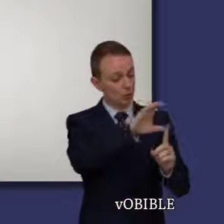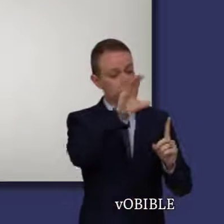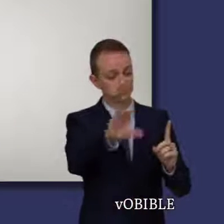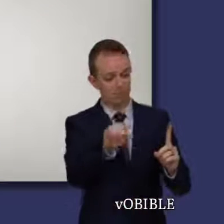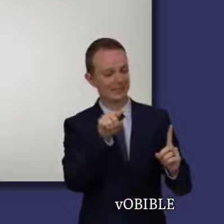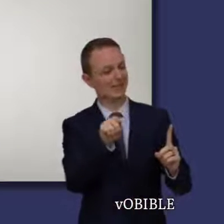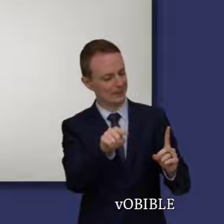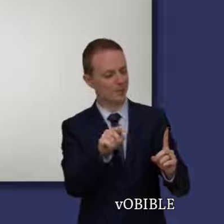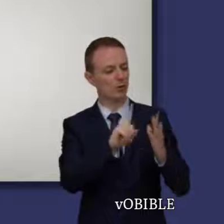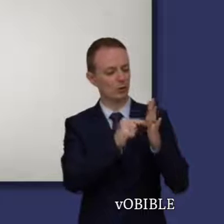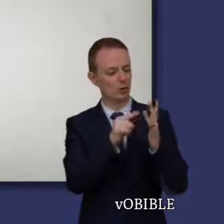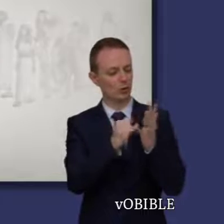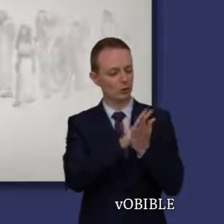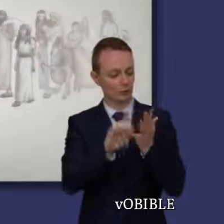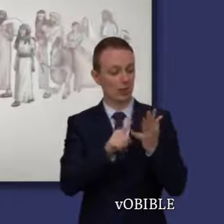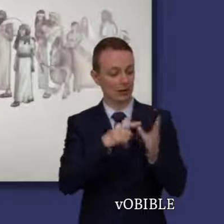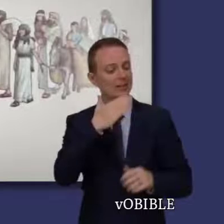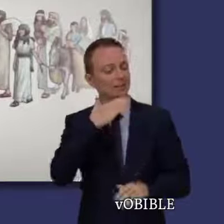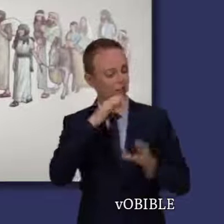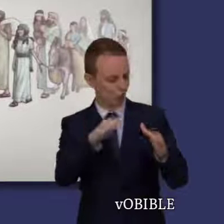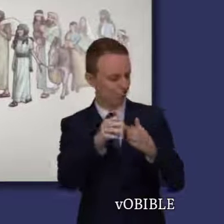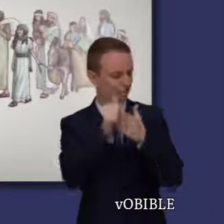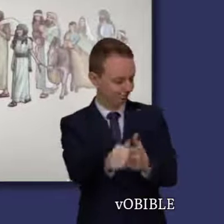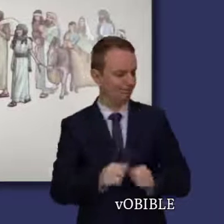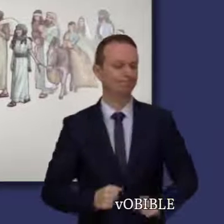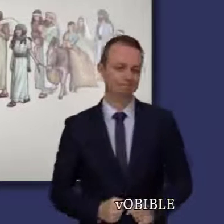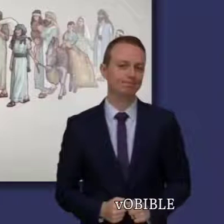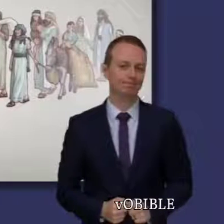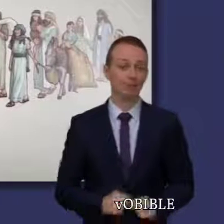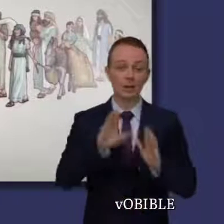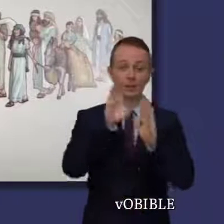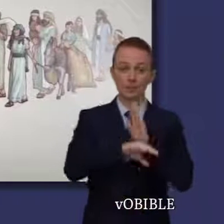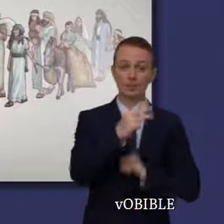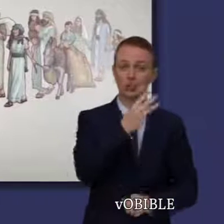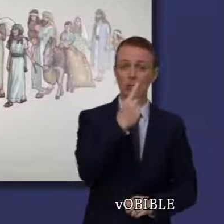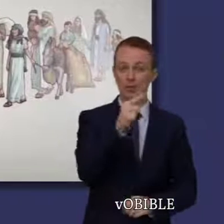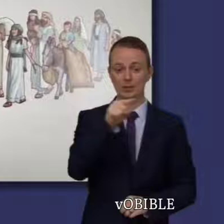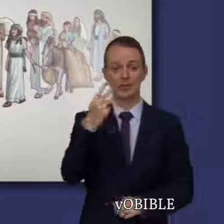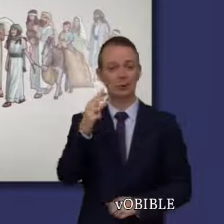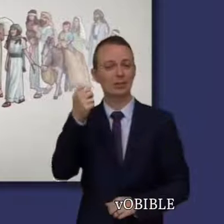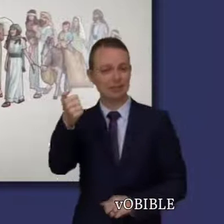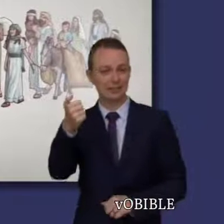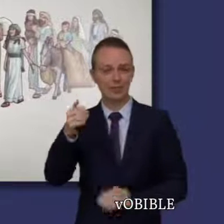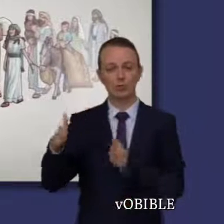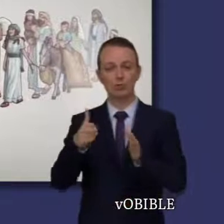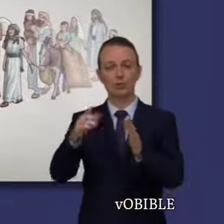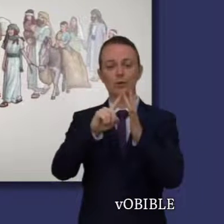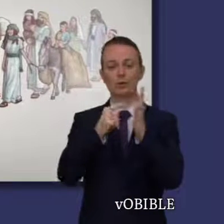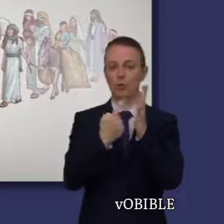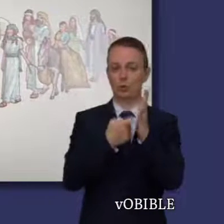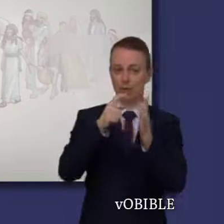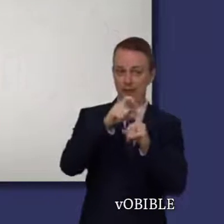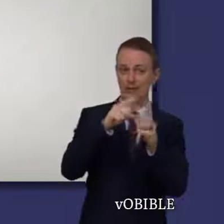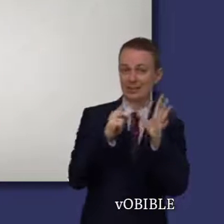Chapters 31 to 36 discuss the apportioning of Canaan and other matters as the Israelites prepare to cross the